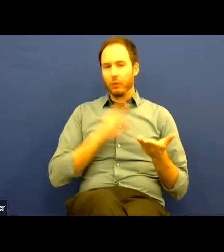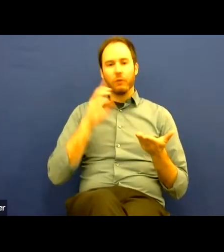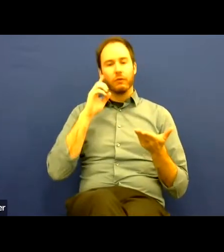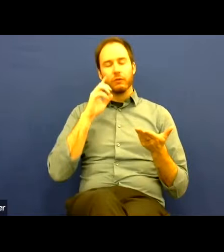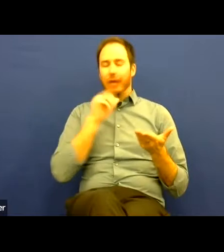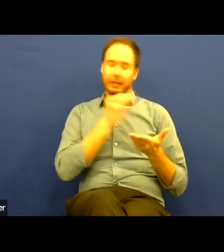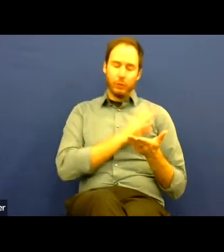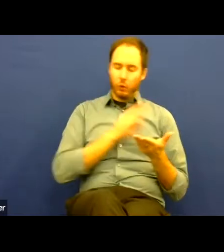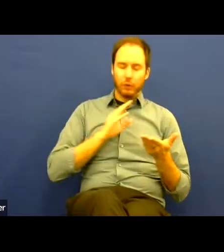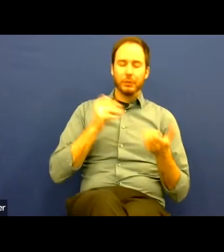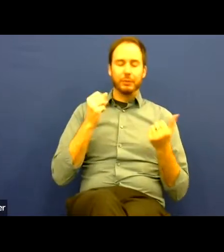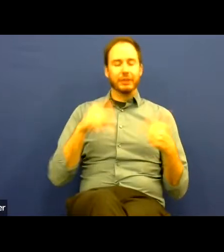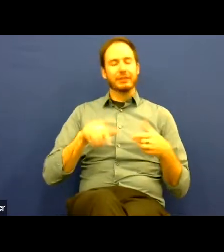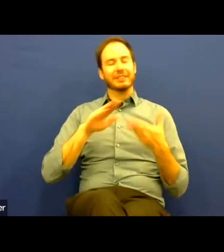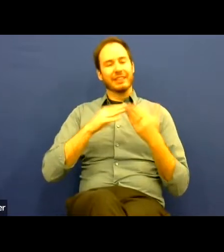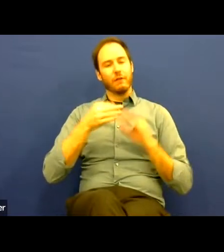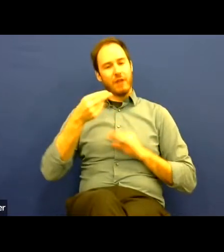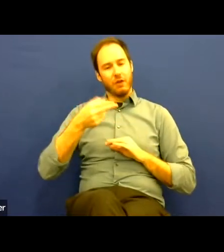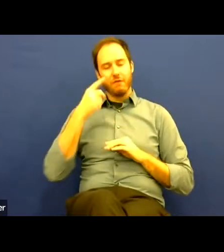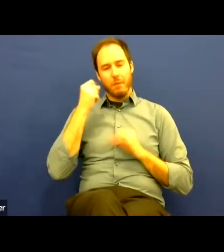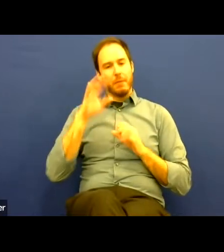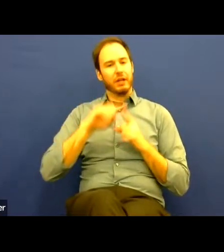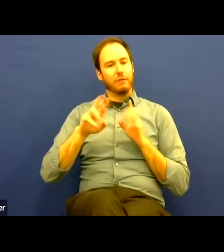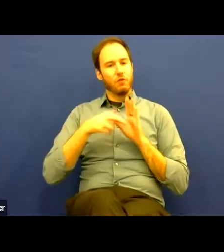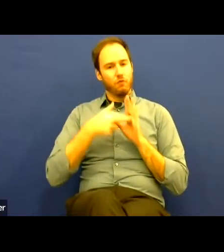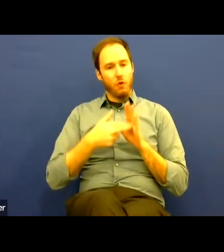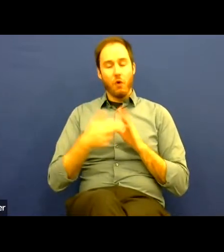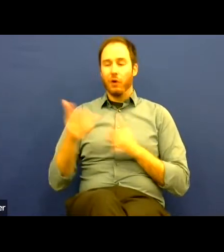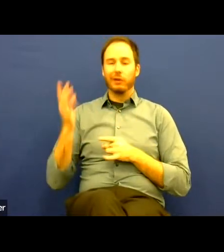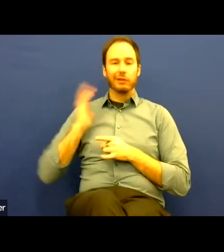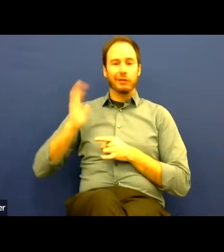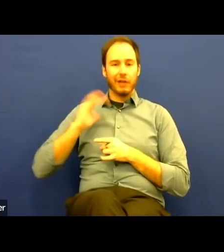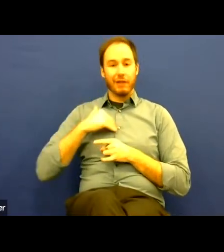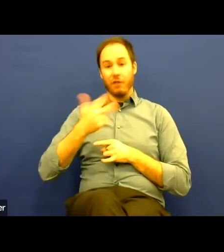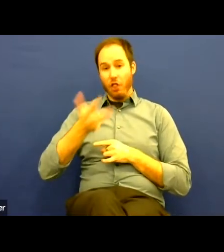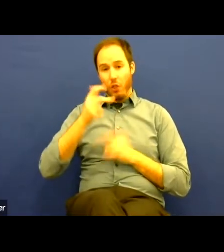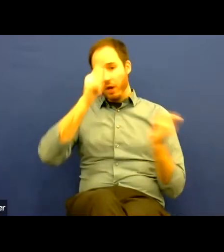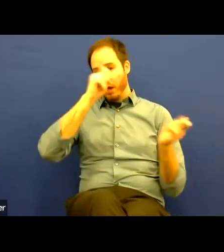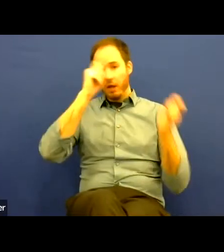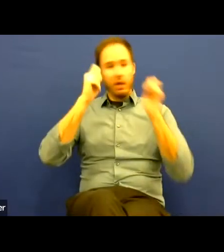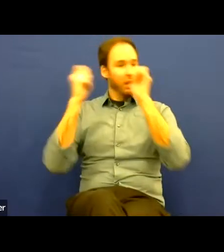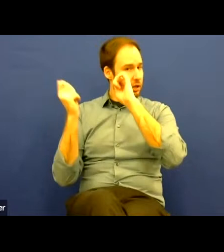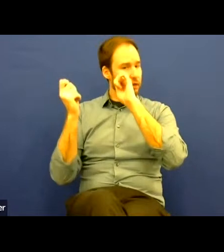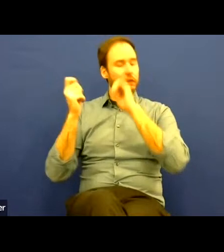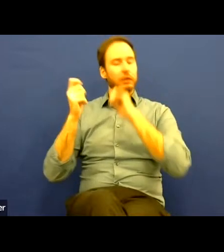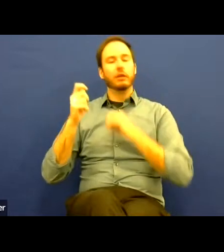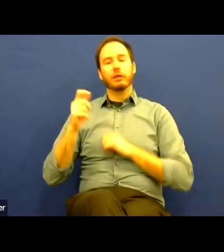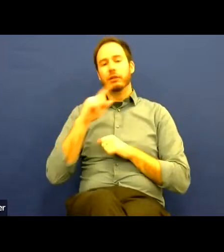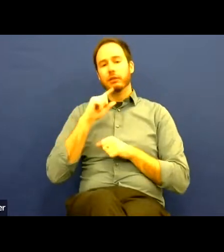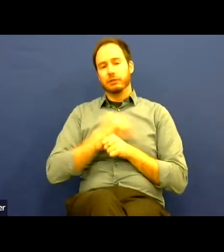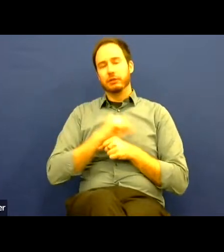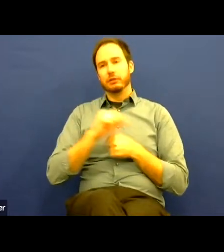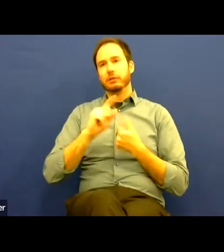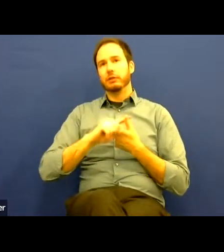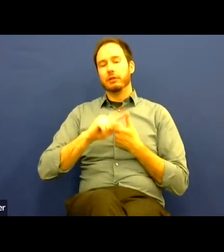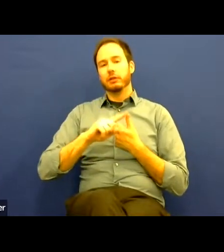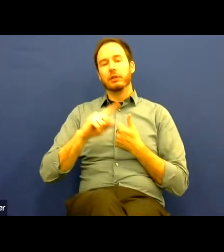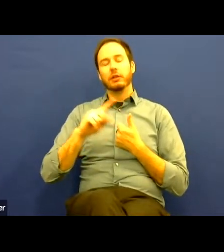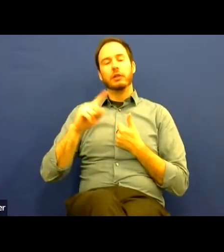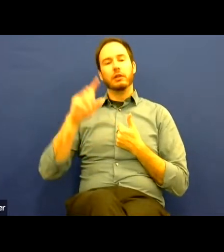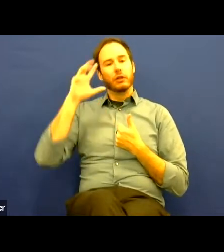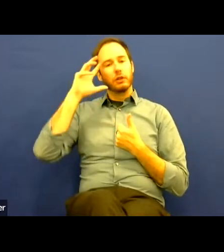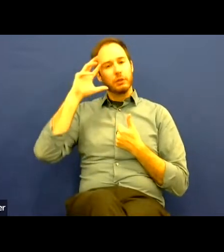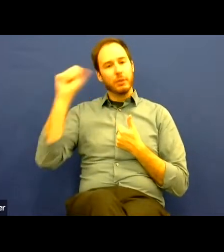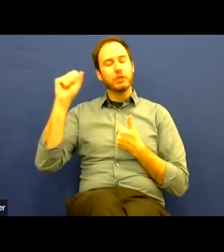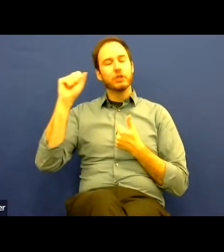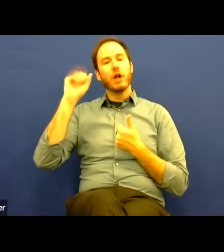roles, including at one point he was wearing 3 hats. He was our Commissioner of